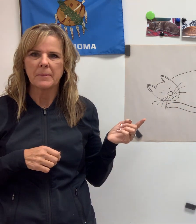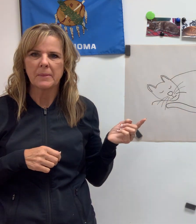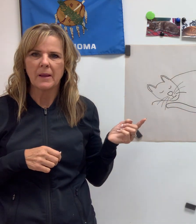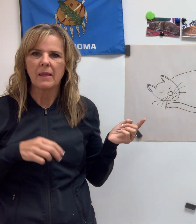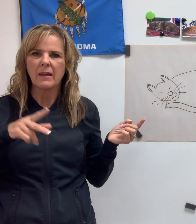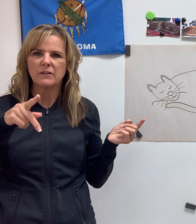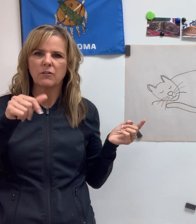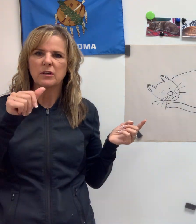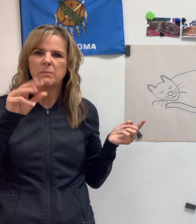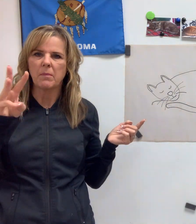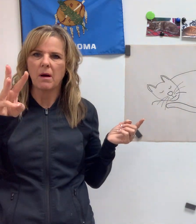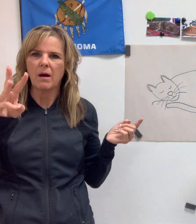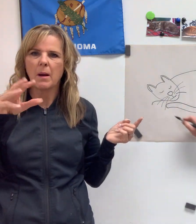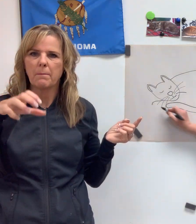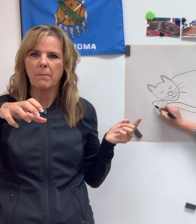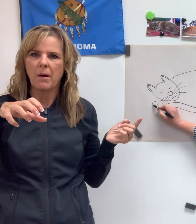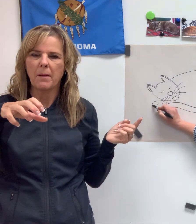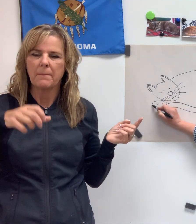for his paw.